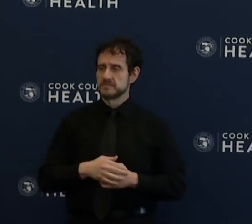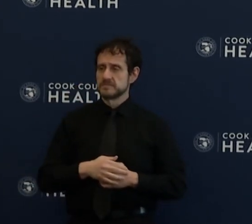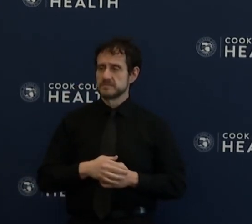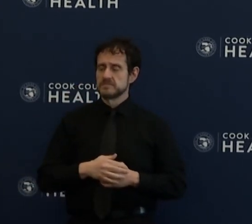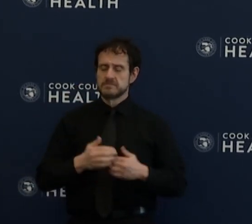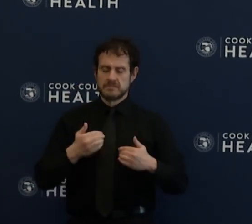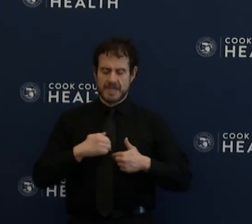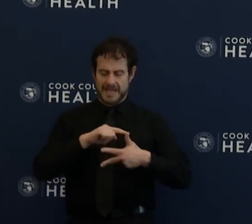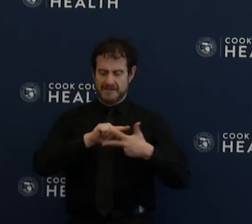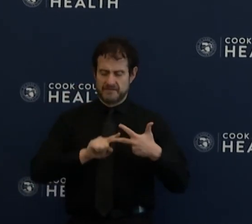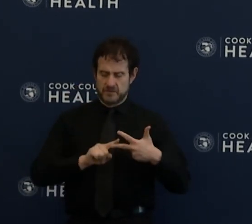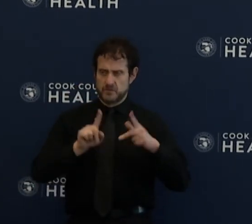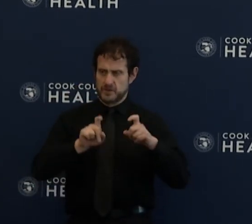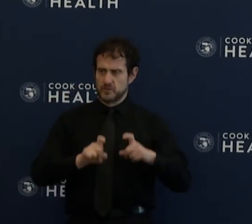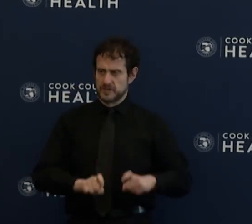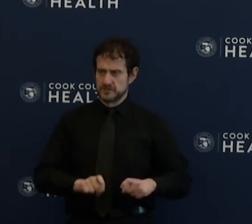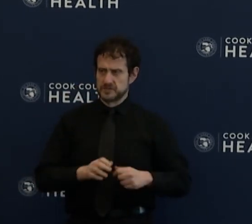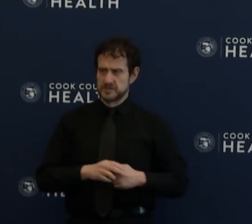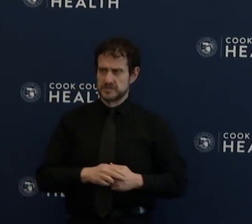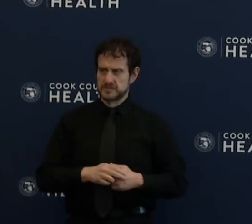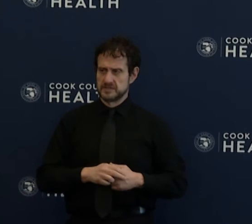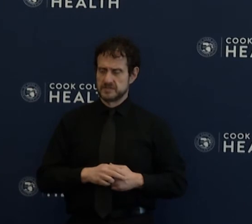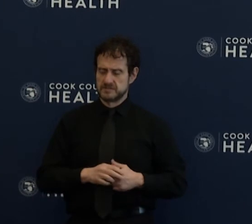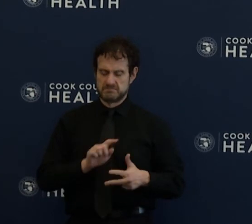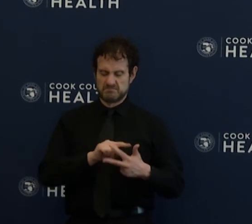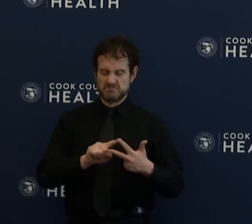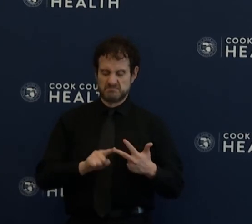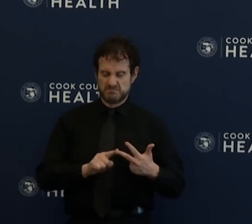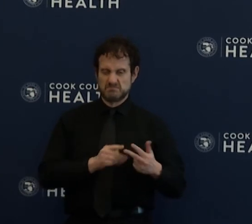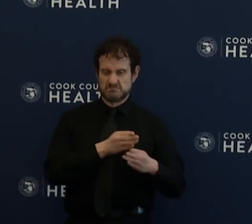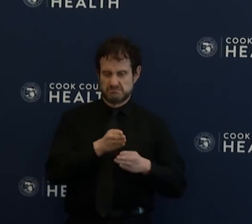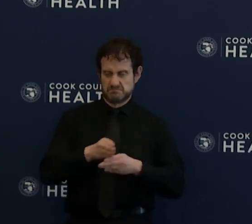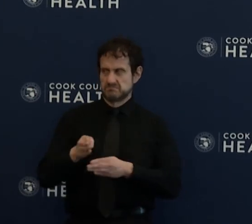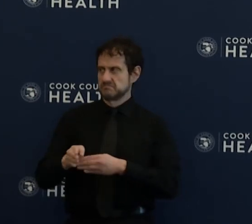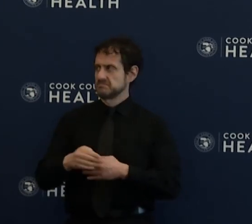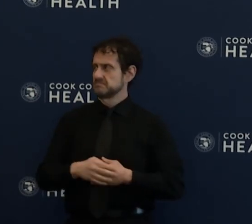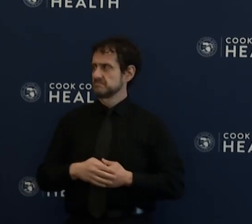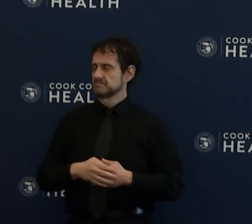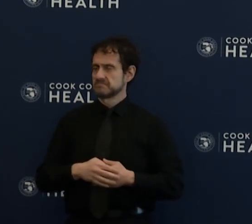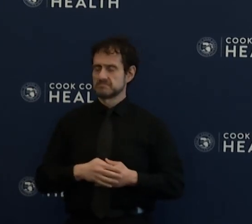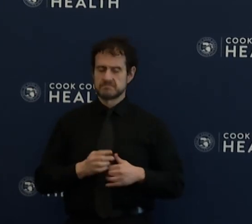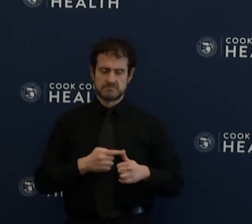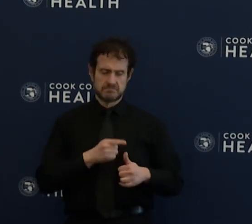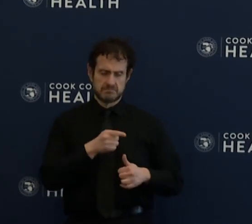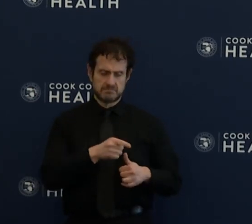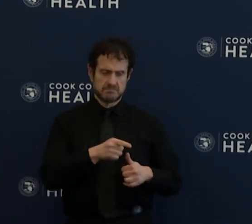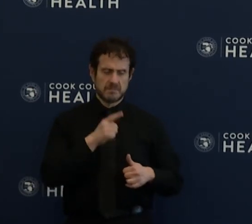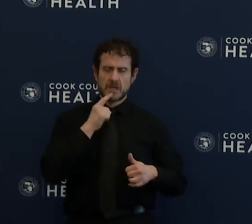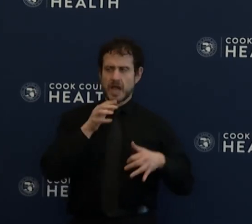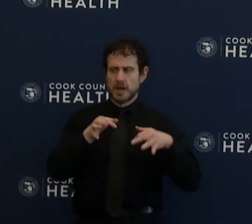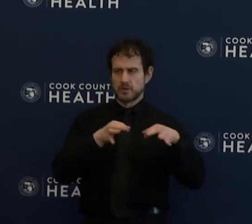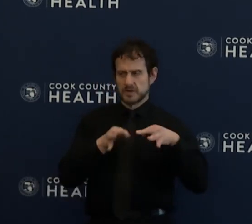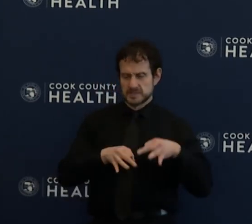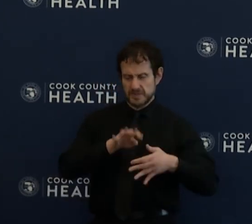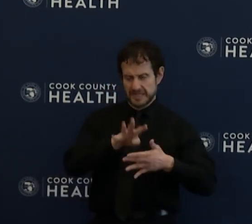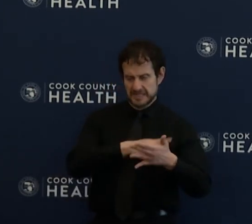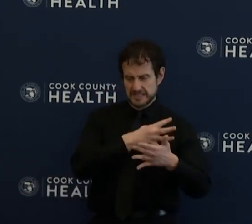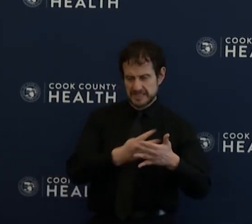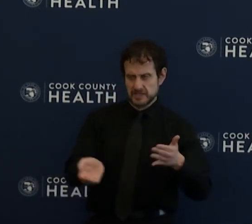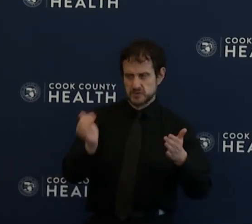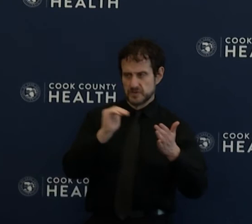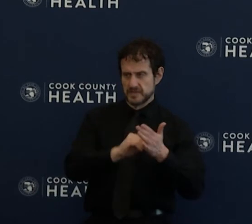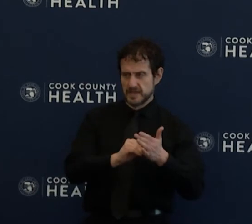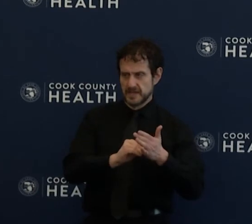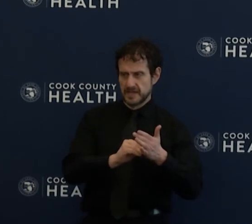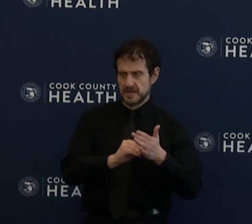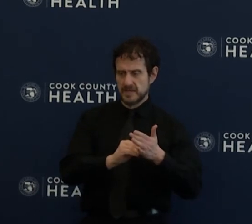have three questions on three separate aspects. One is, are you able to walk through the timeline, one more time, of